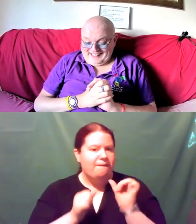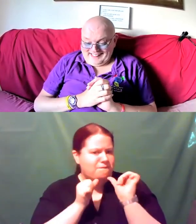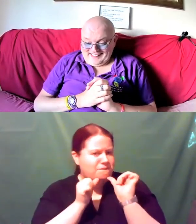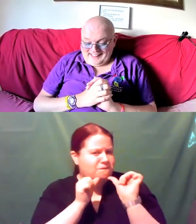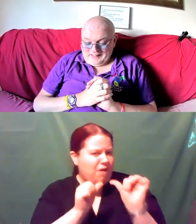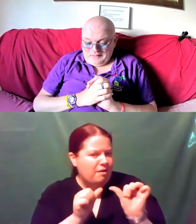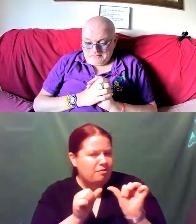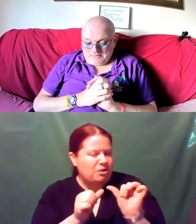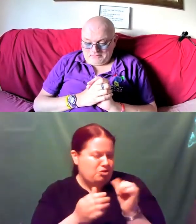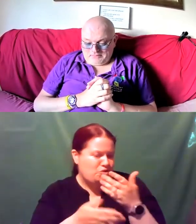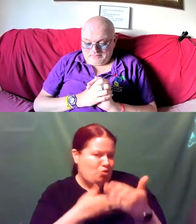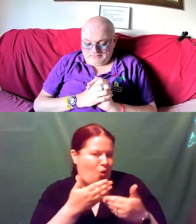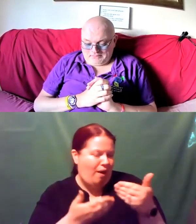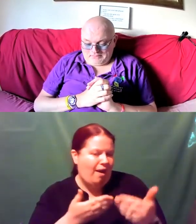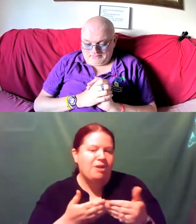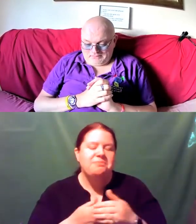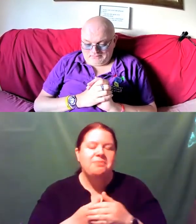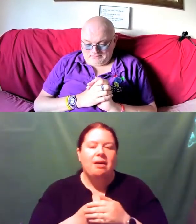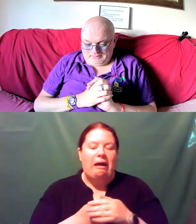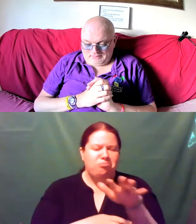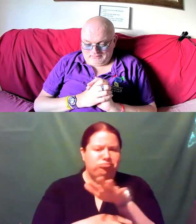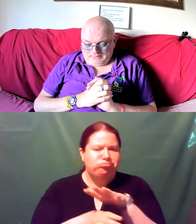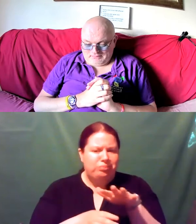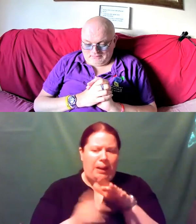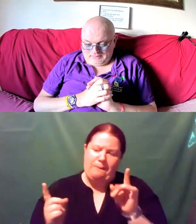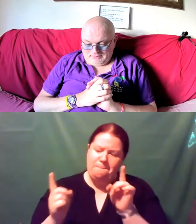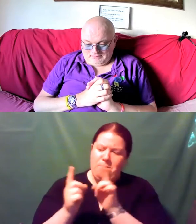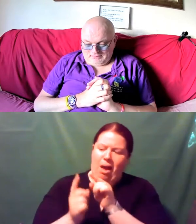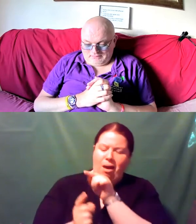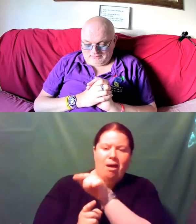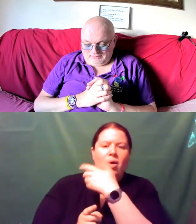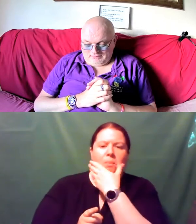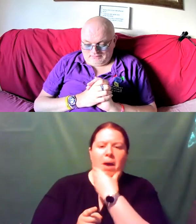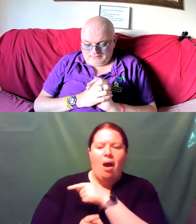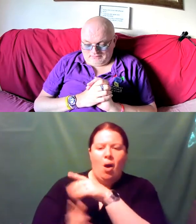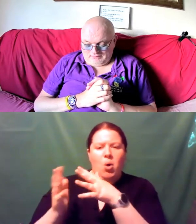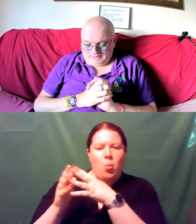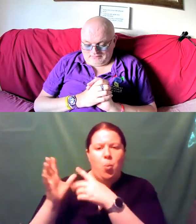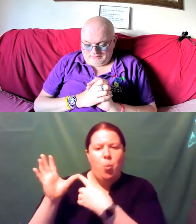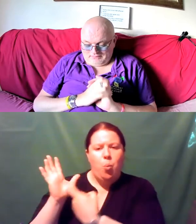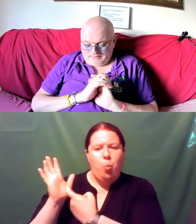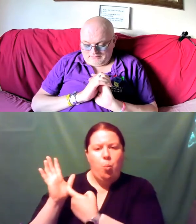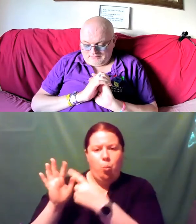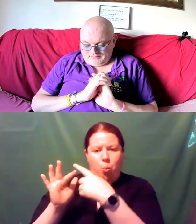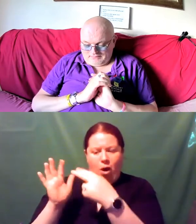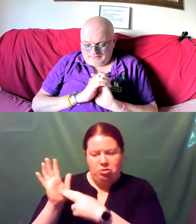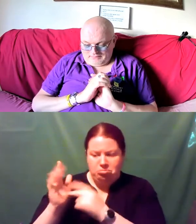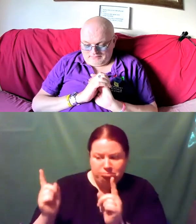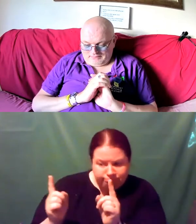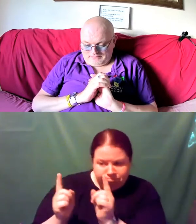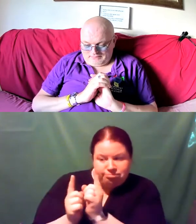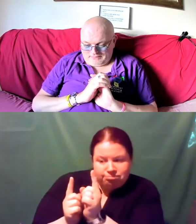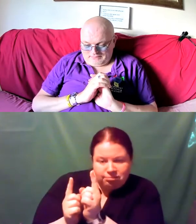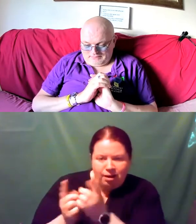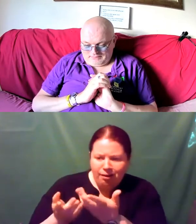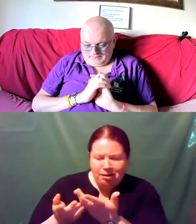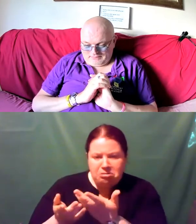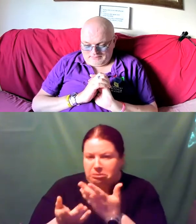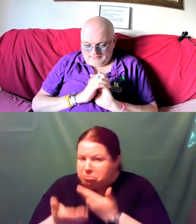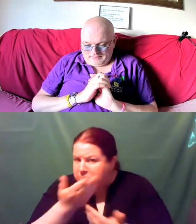So around that time, obviously, you met Warren and you got together. So can you tell us a little bit about how you